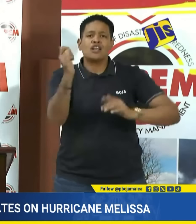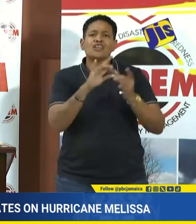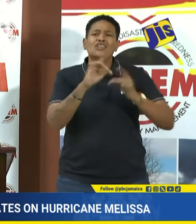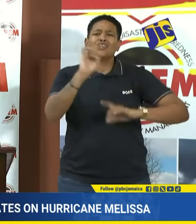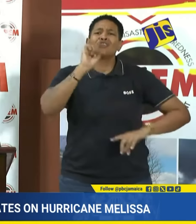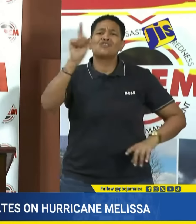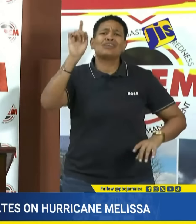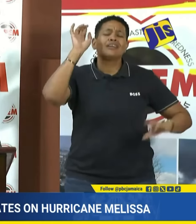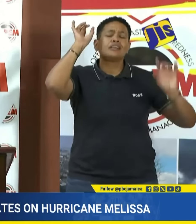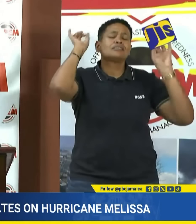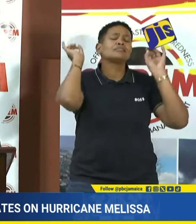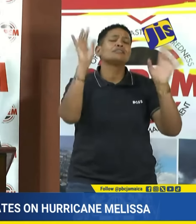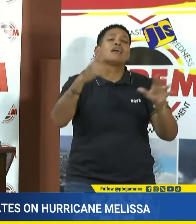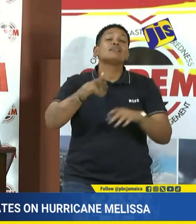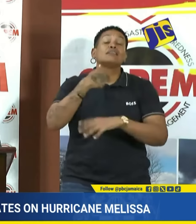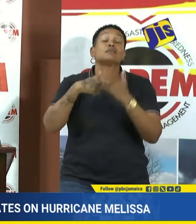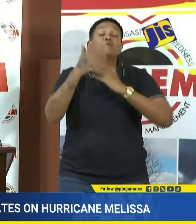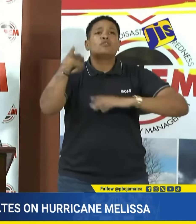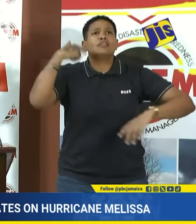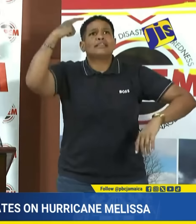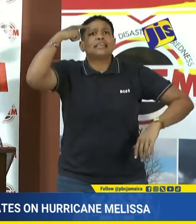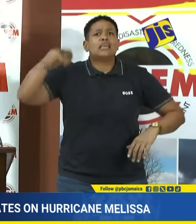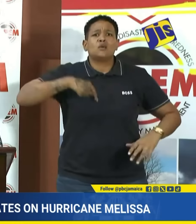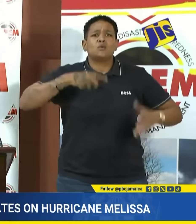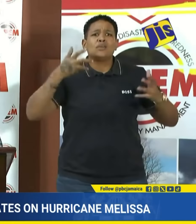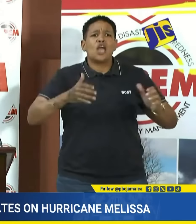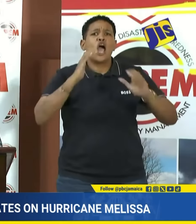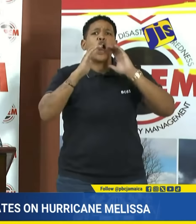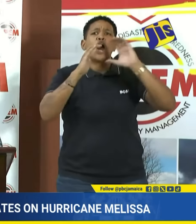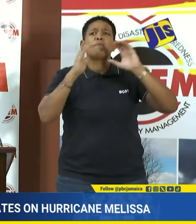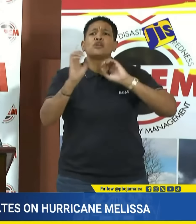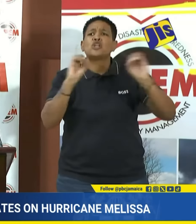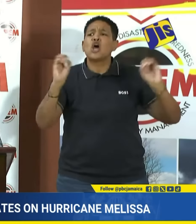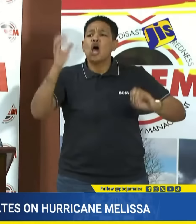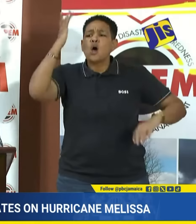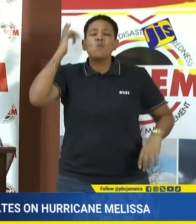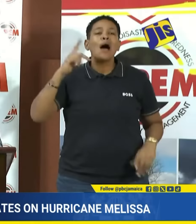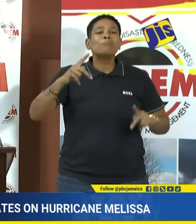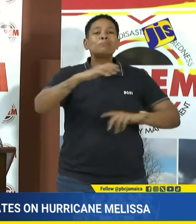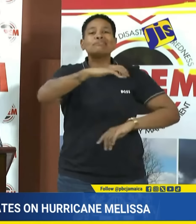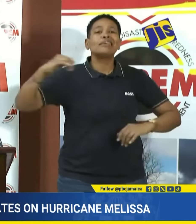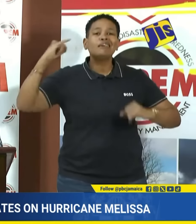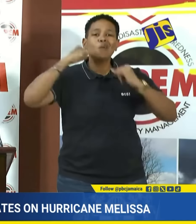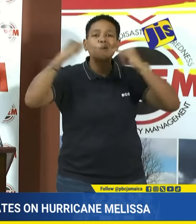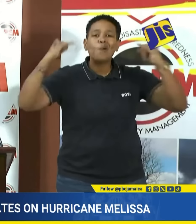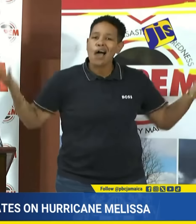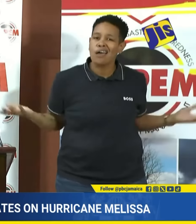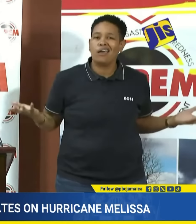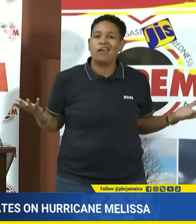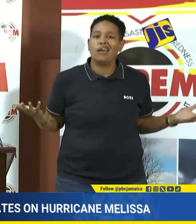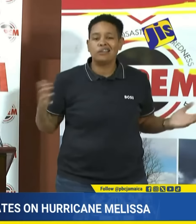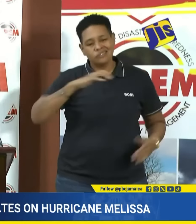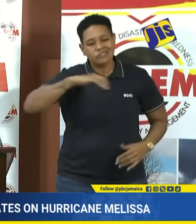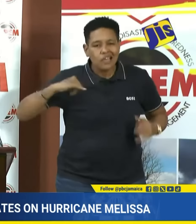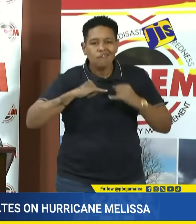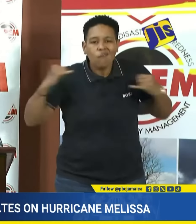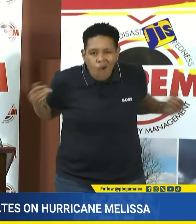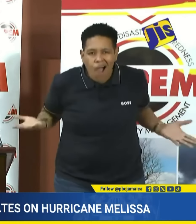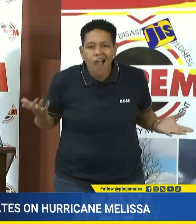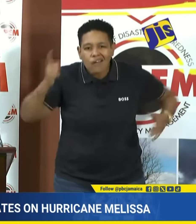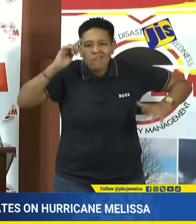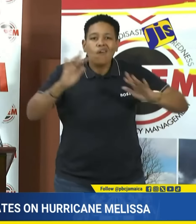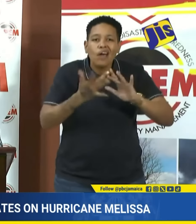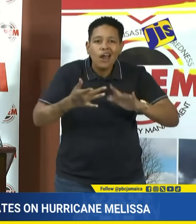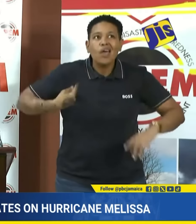so devastating this morning to think that we are out of communication because of vandalism. Vandalism, as we